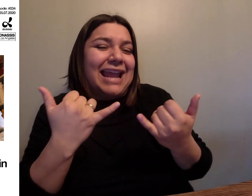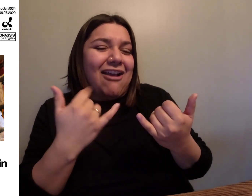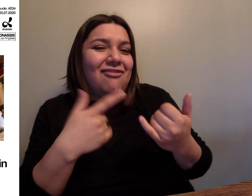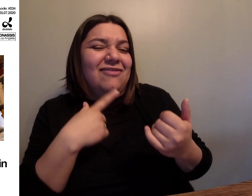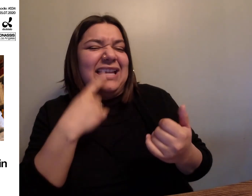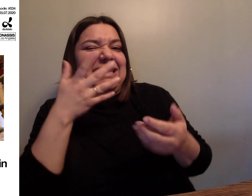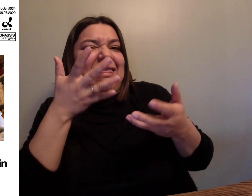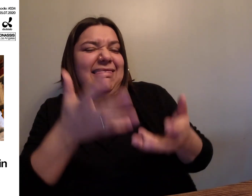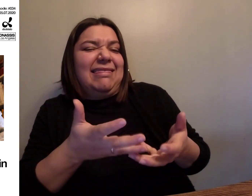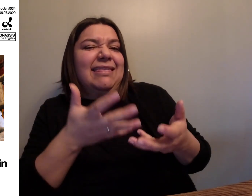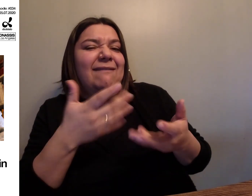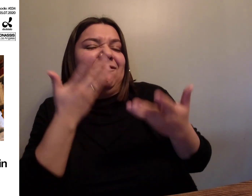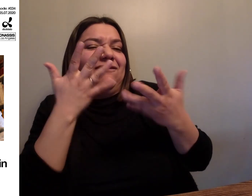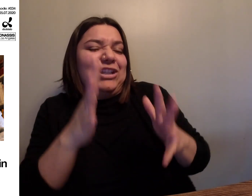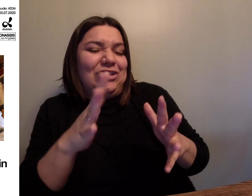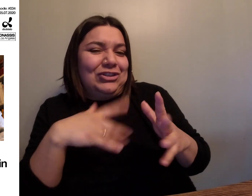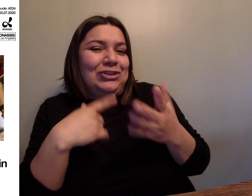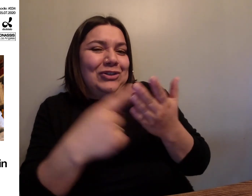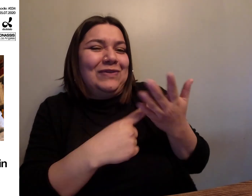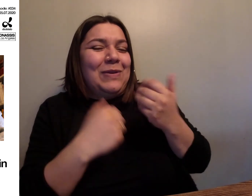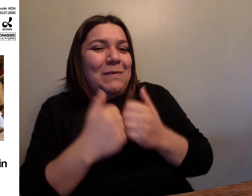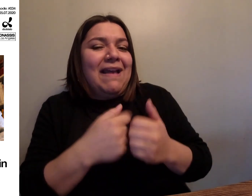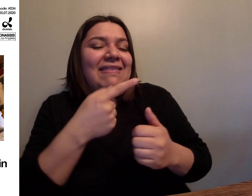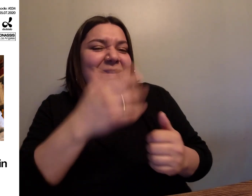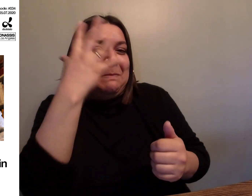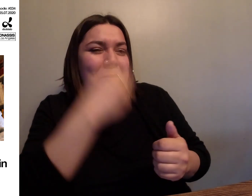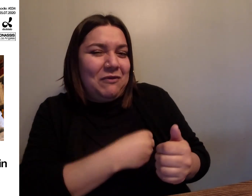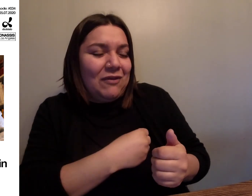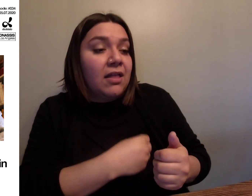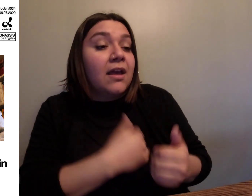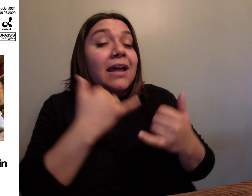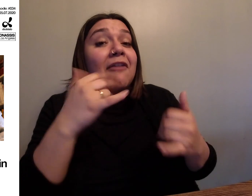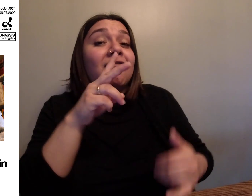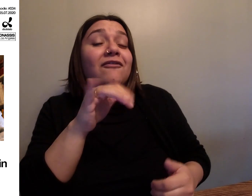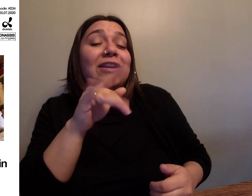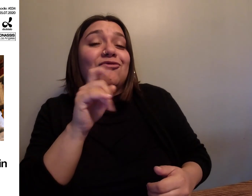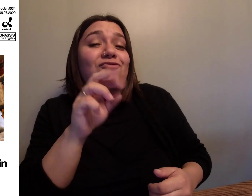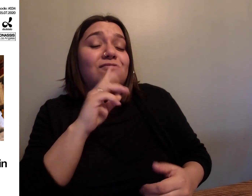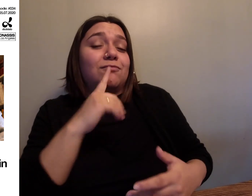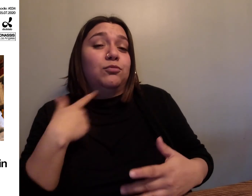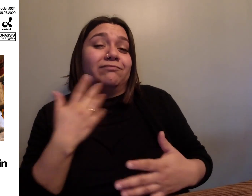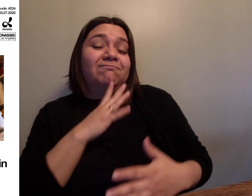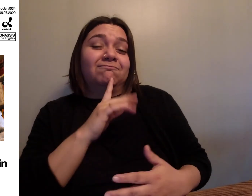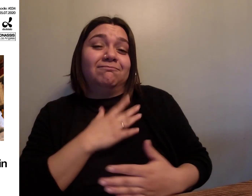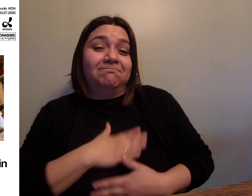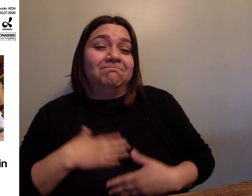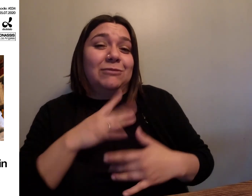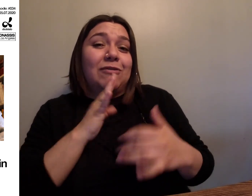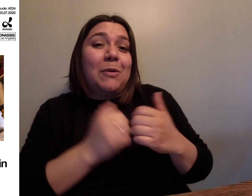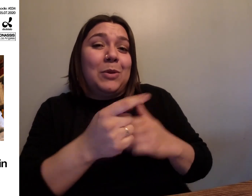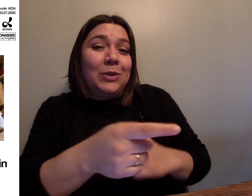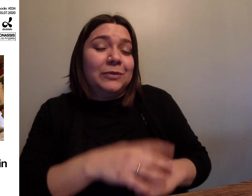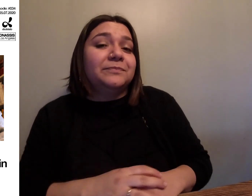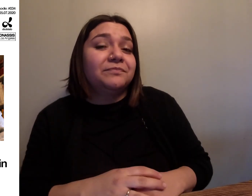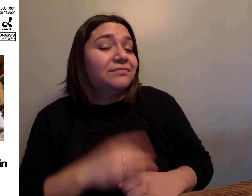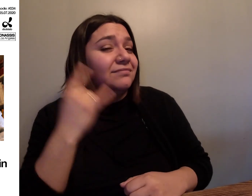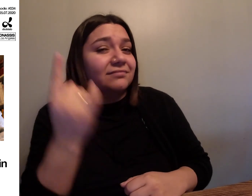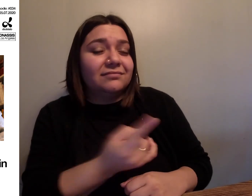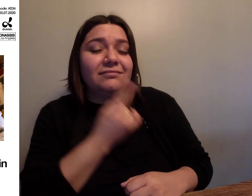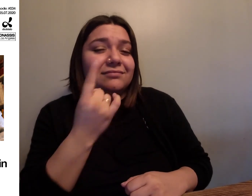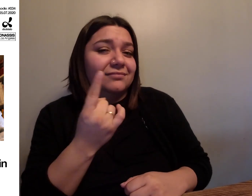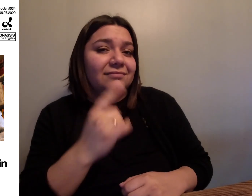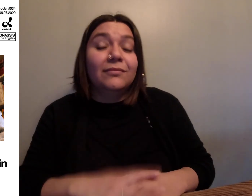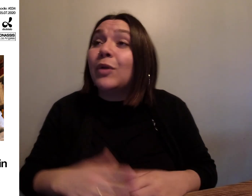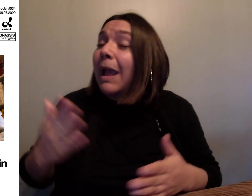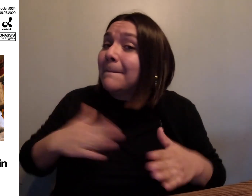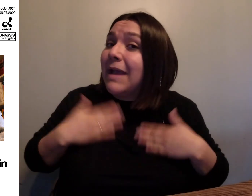on "It's So Beautiful." Victor, it has been a privilege and a pleasure for me to talk to you. It always